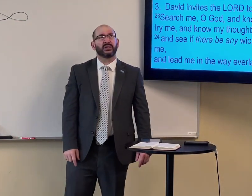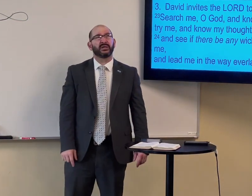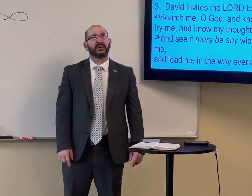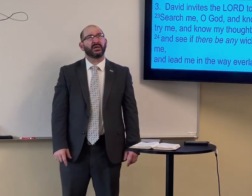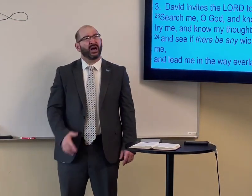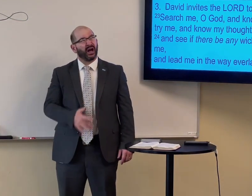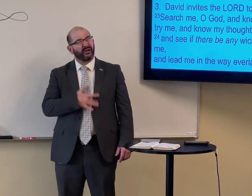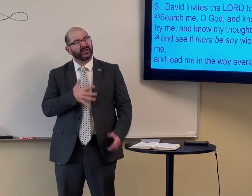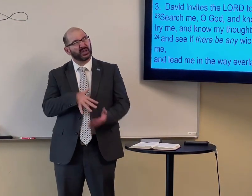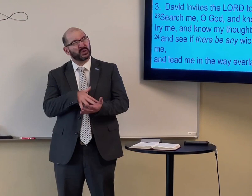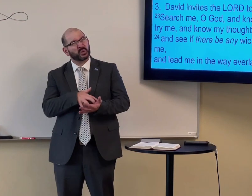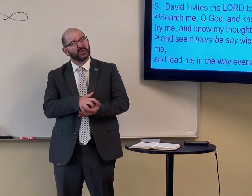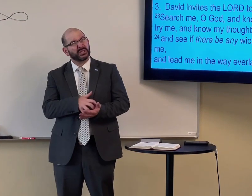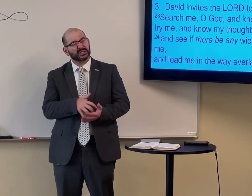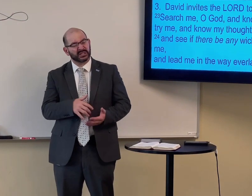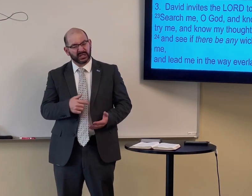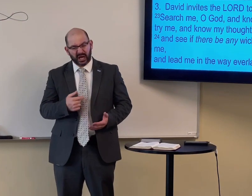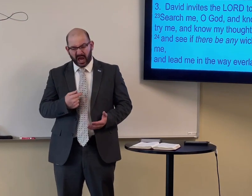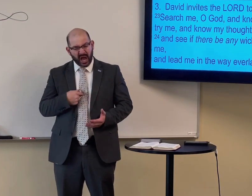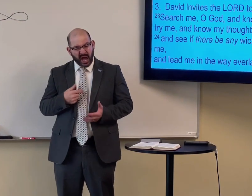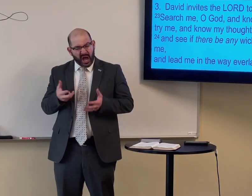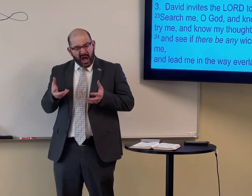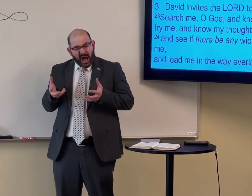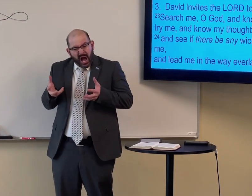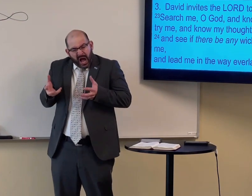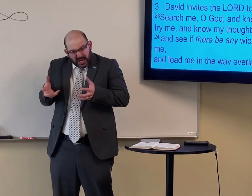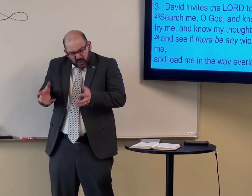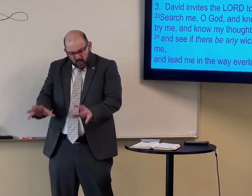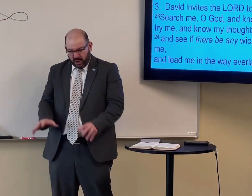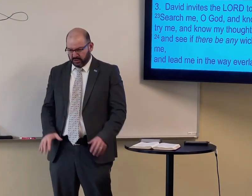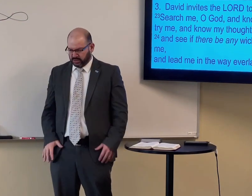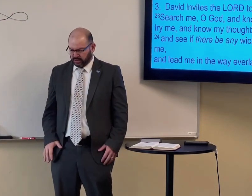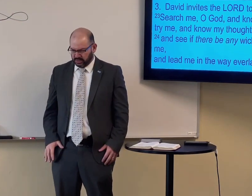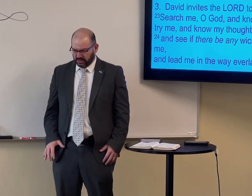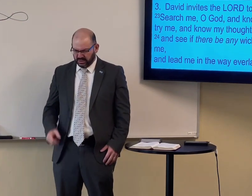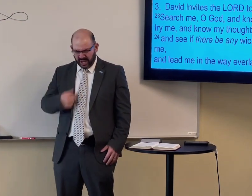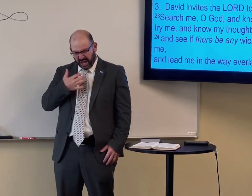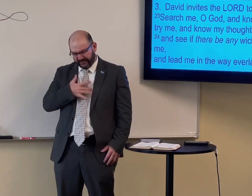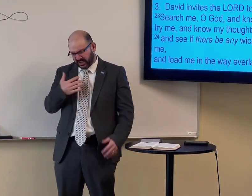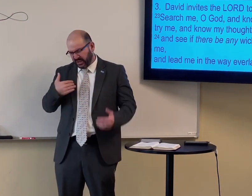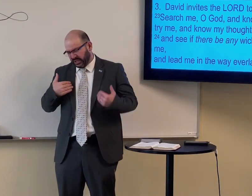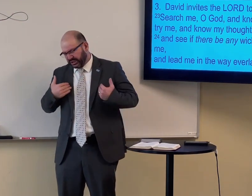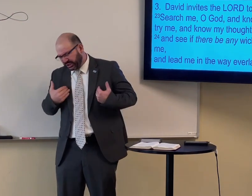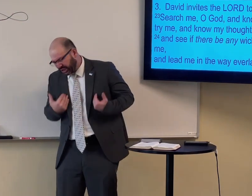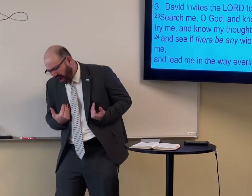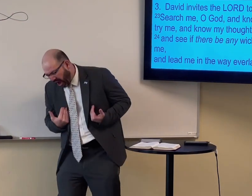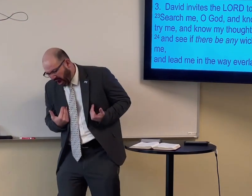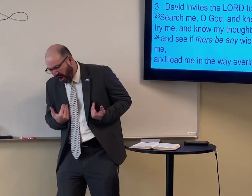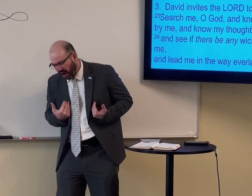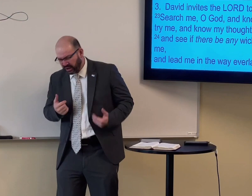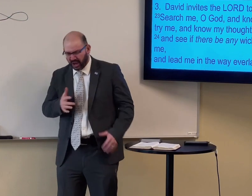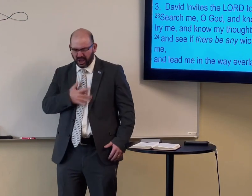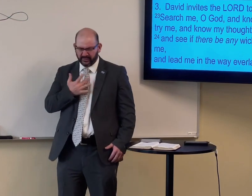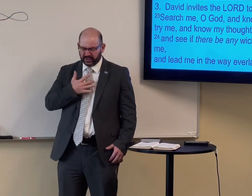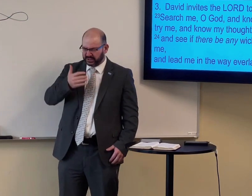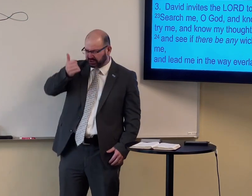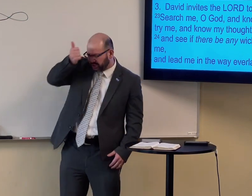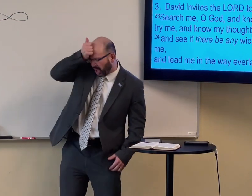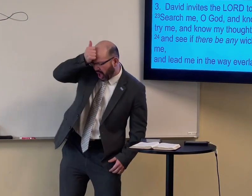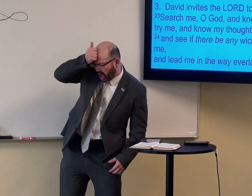God, I don't feel like I can make it there. I really don't want to do that. Like, I'm tired, I'm